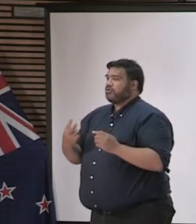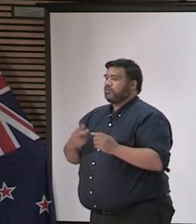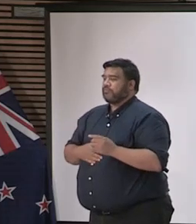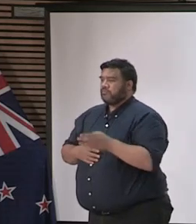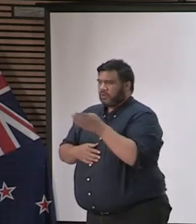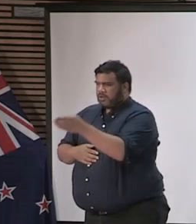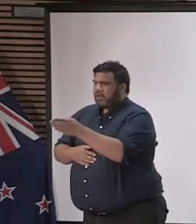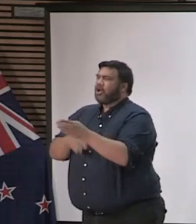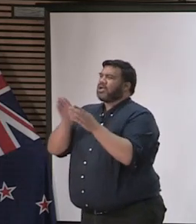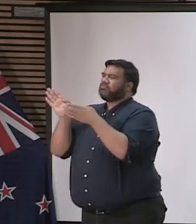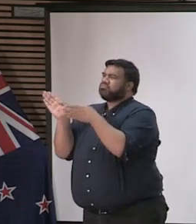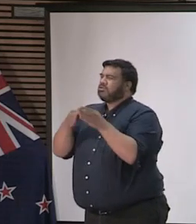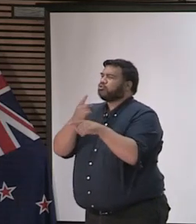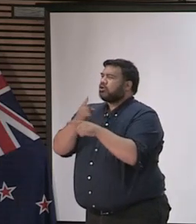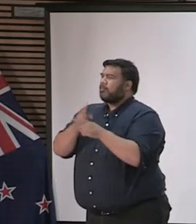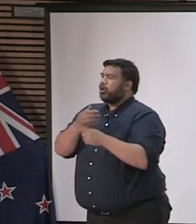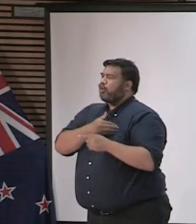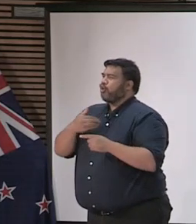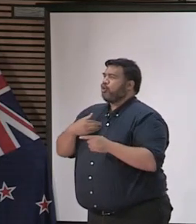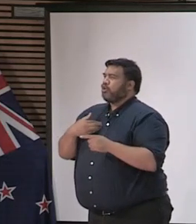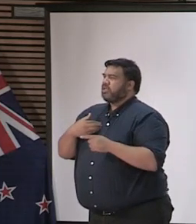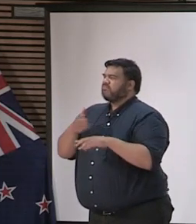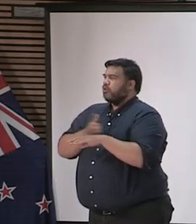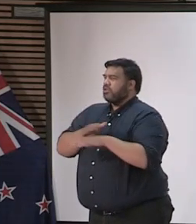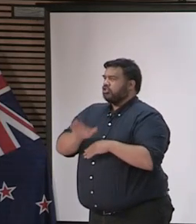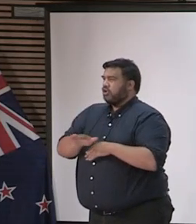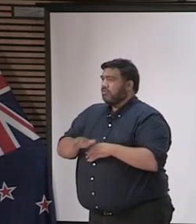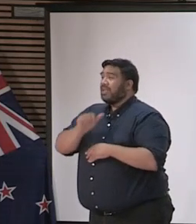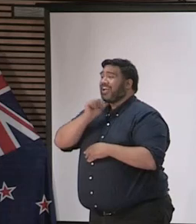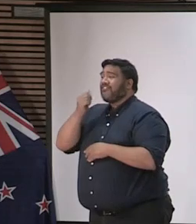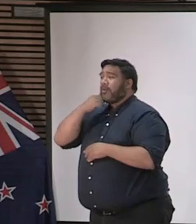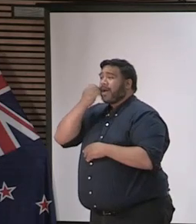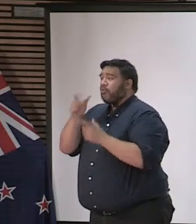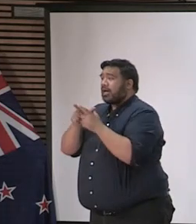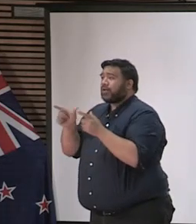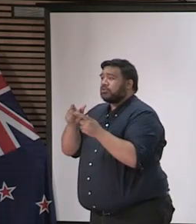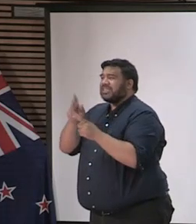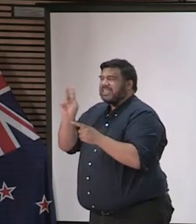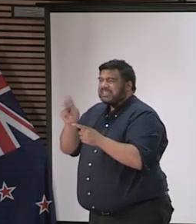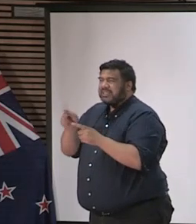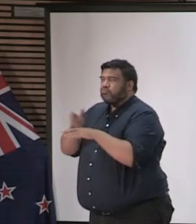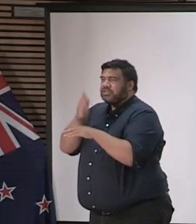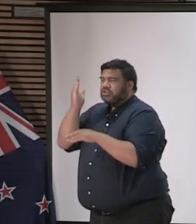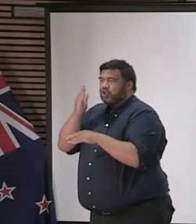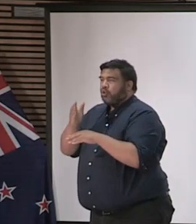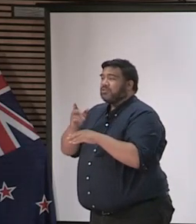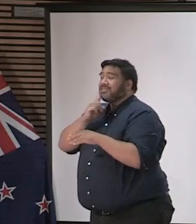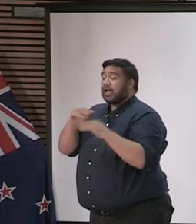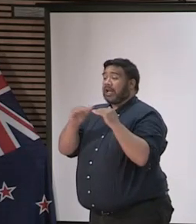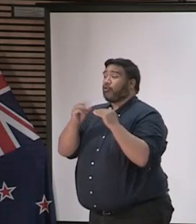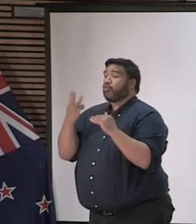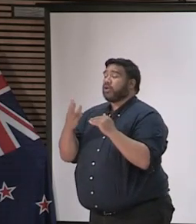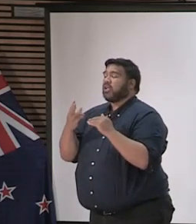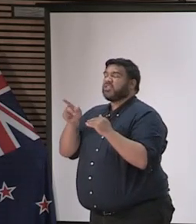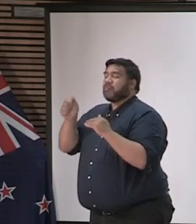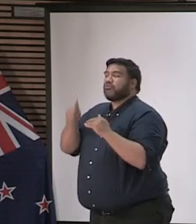Minister, going back to early childhood, if Koanga decide to stay closed during level 3 and continue distance learning,